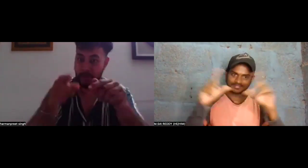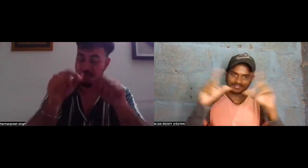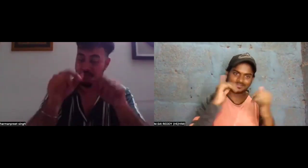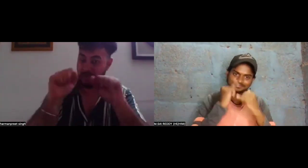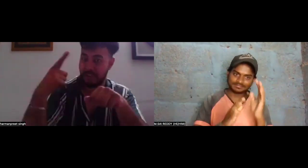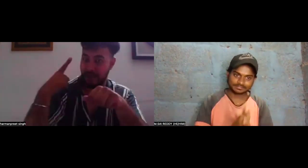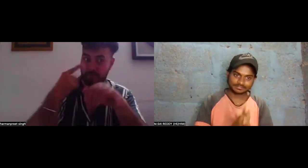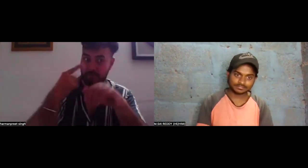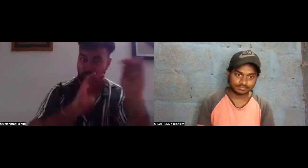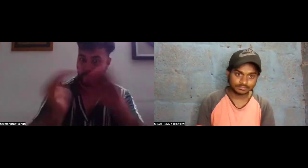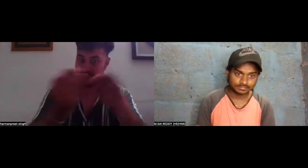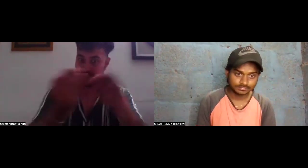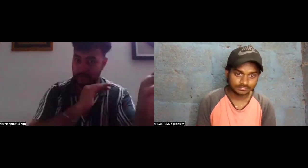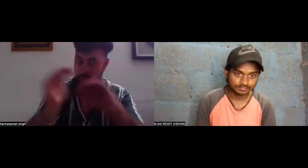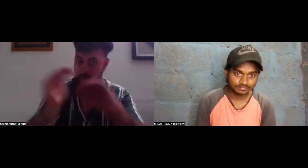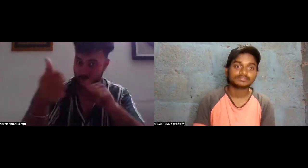could see me.